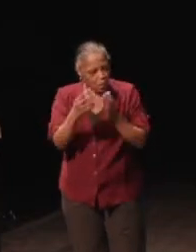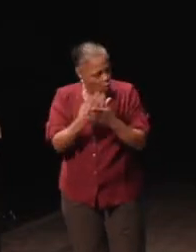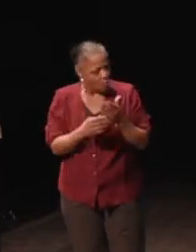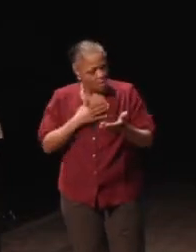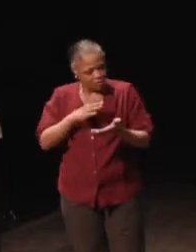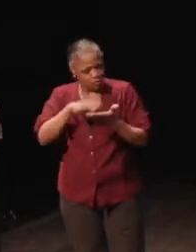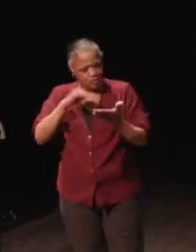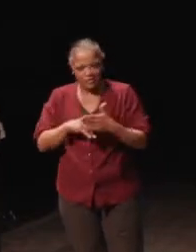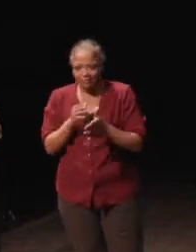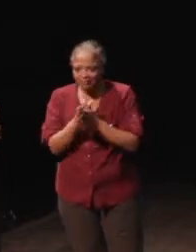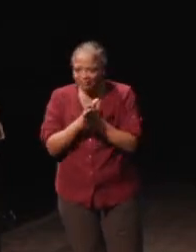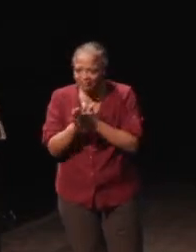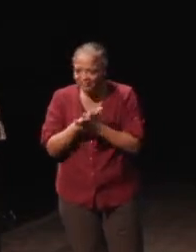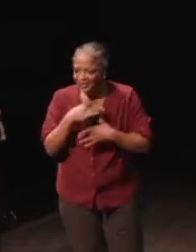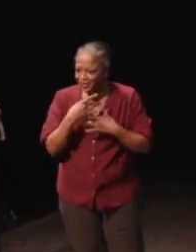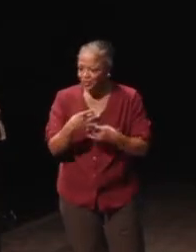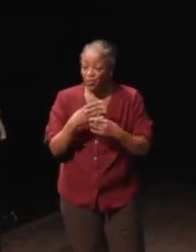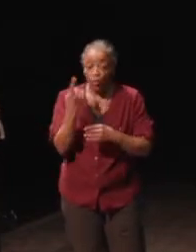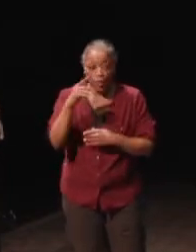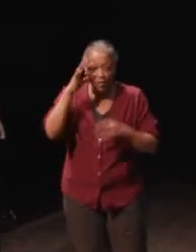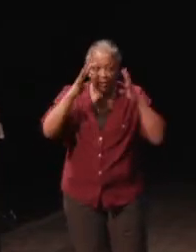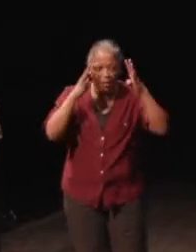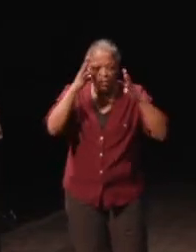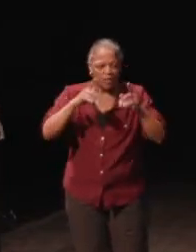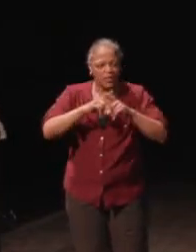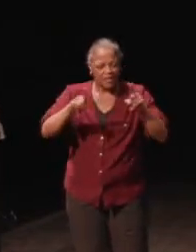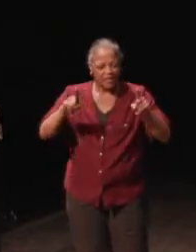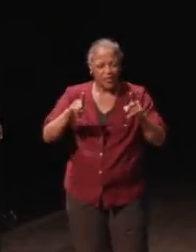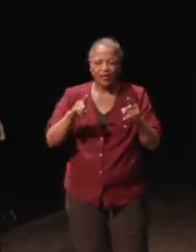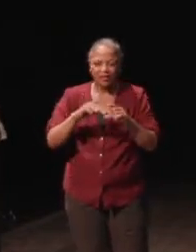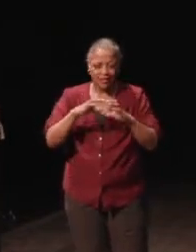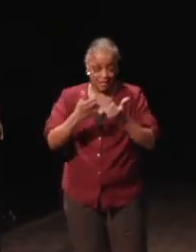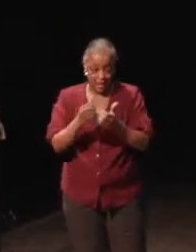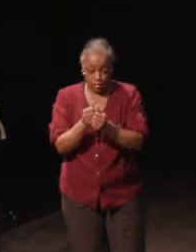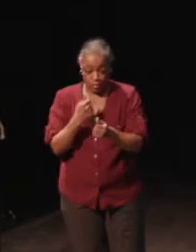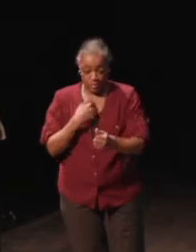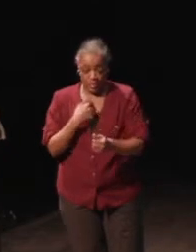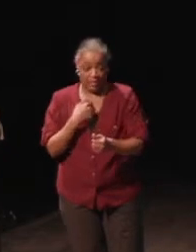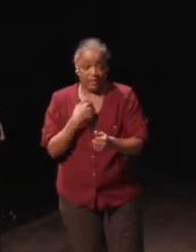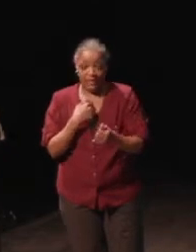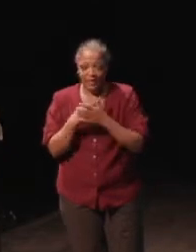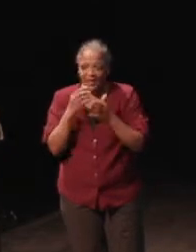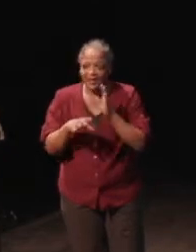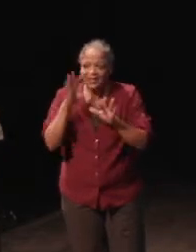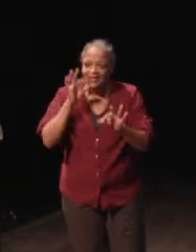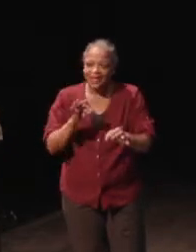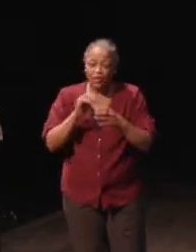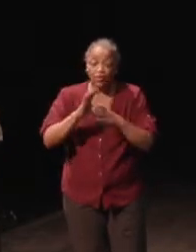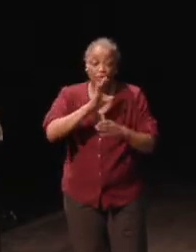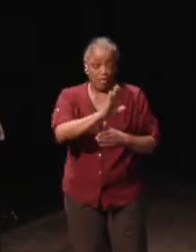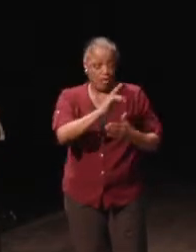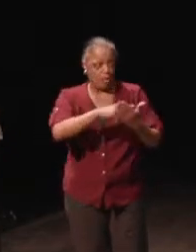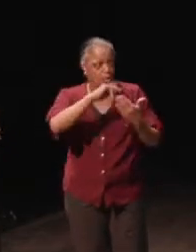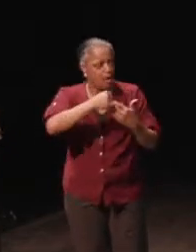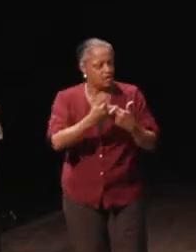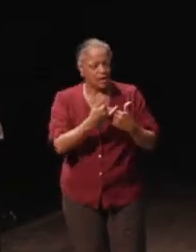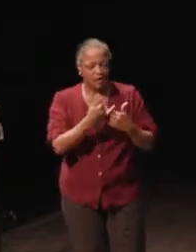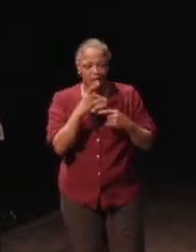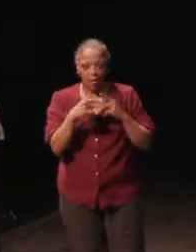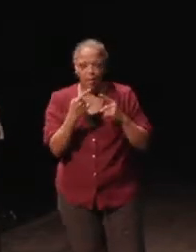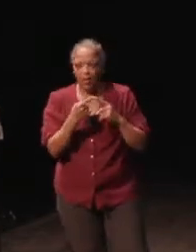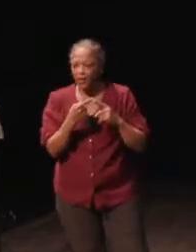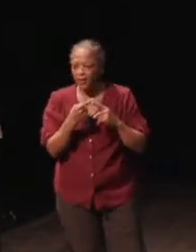of them had come up with, in just a different course with me, had chosen to do his project